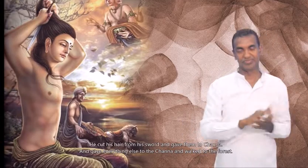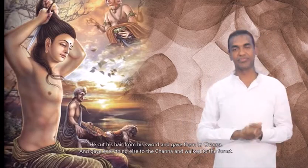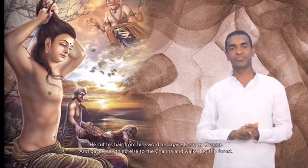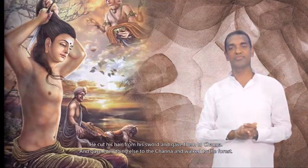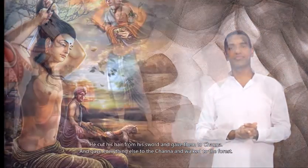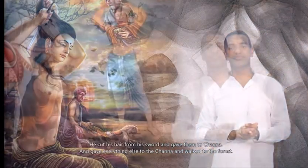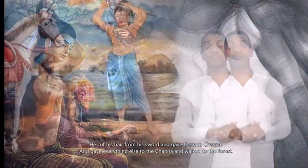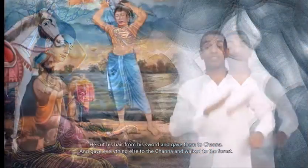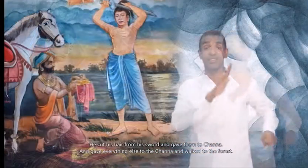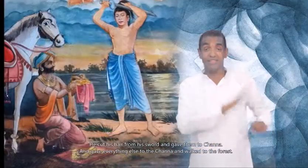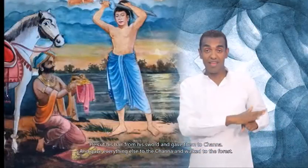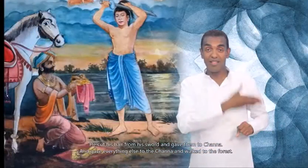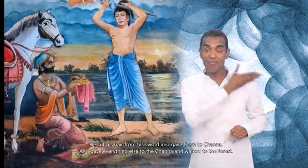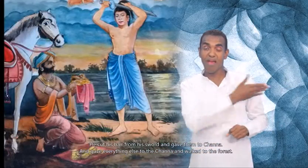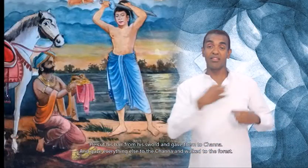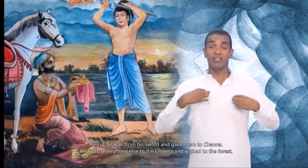to the forest.